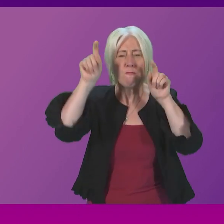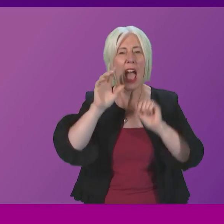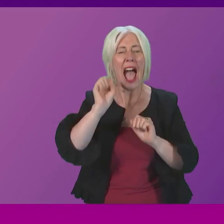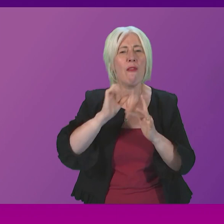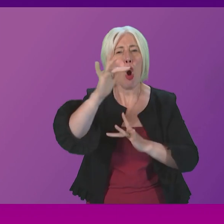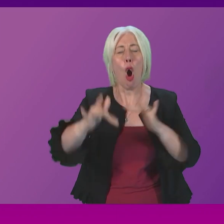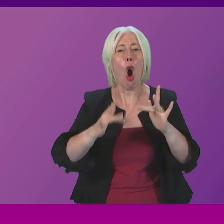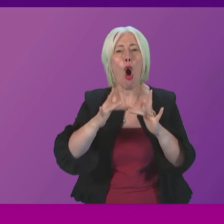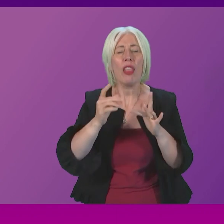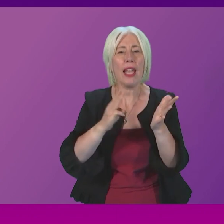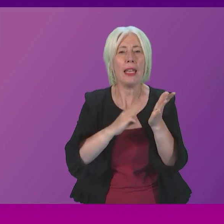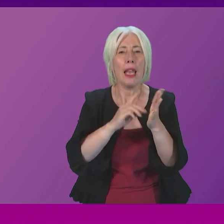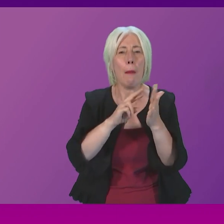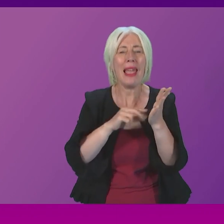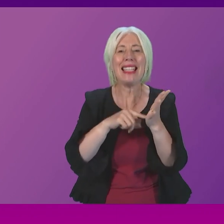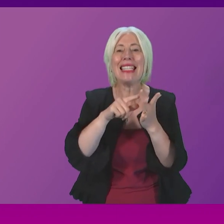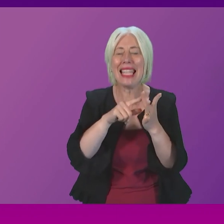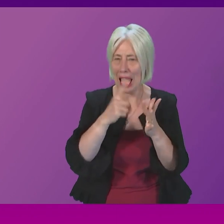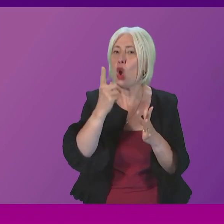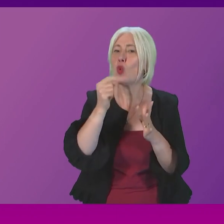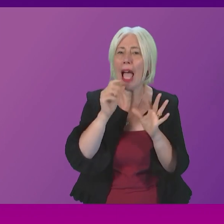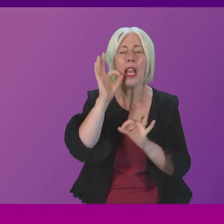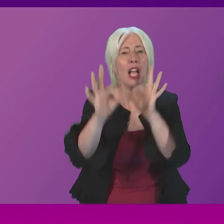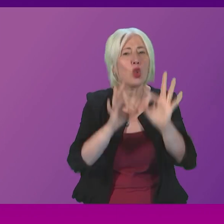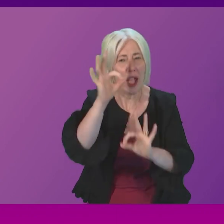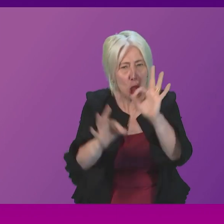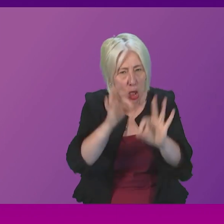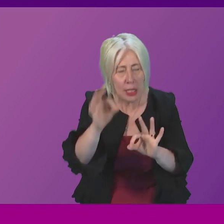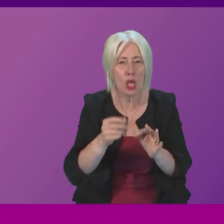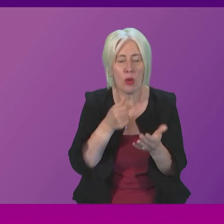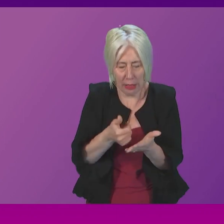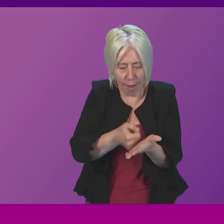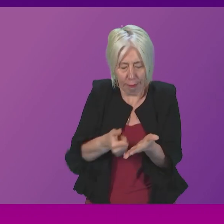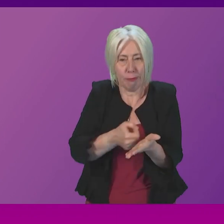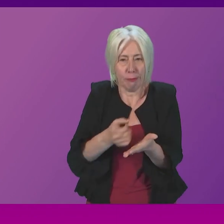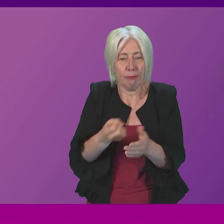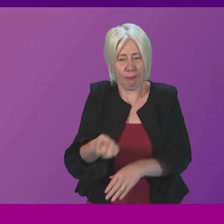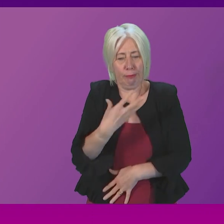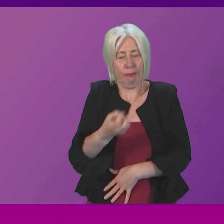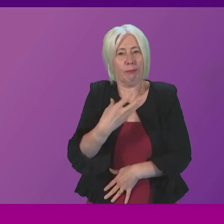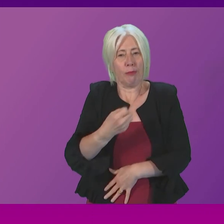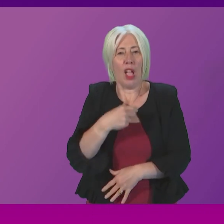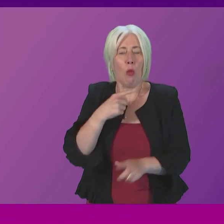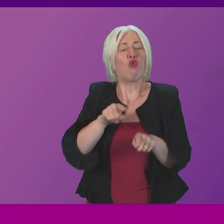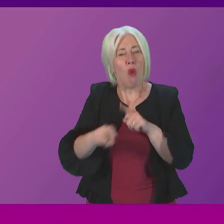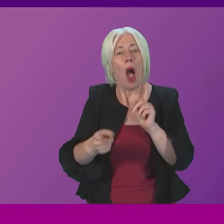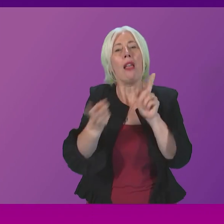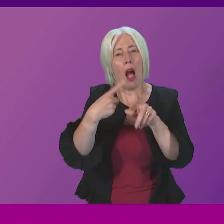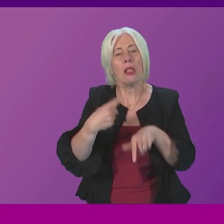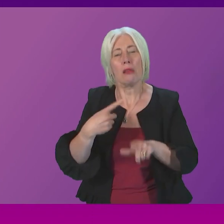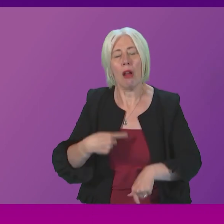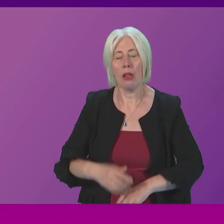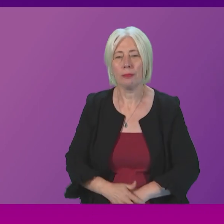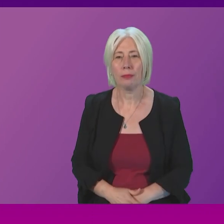online tool, Menti, and you can start to feed your questions into that, and we'll try to answer as many of them